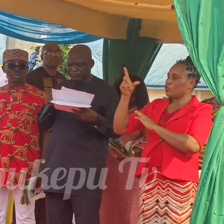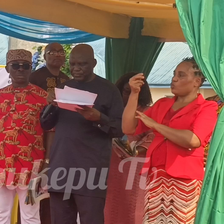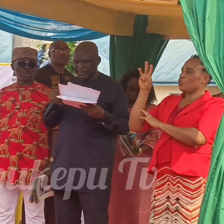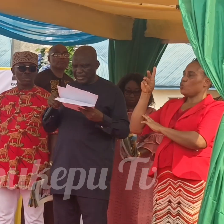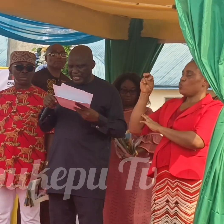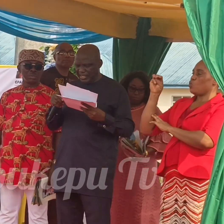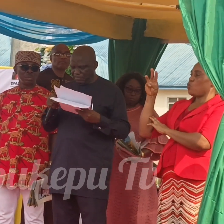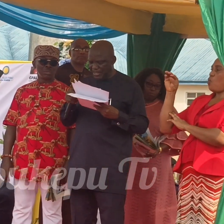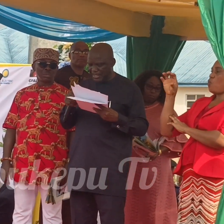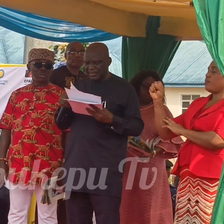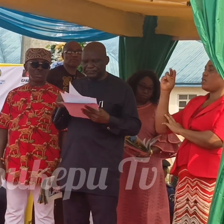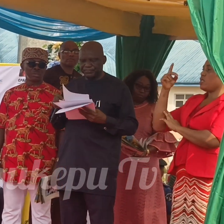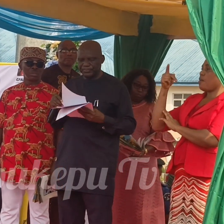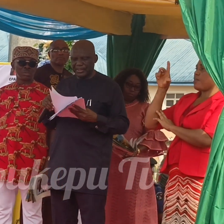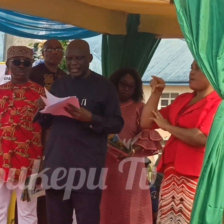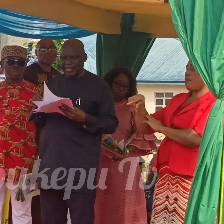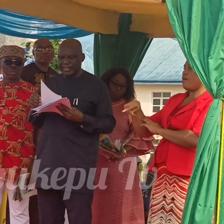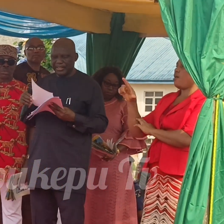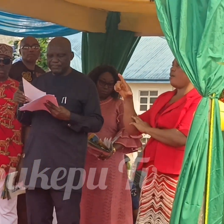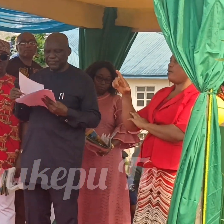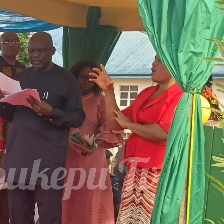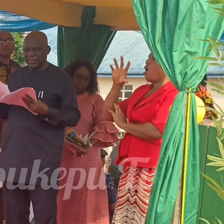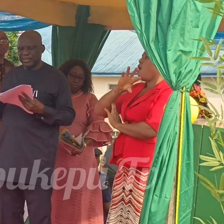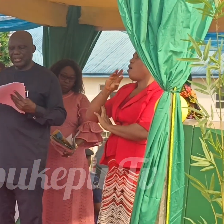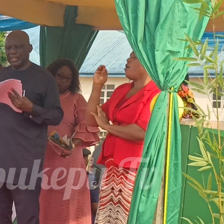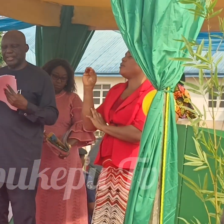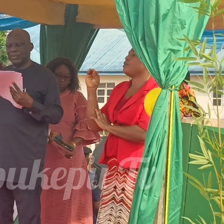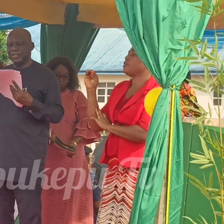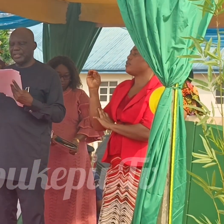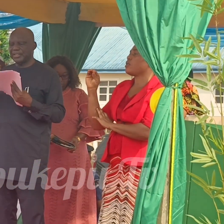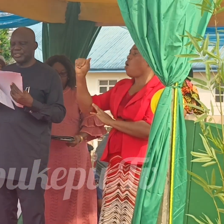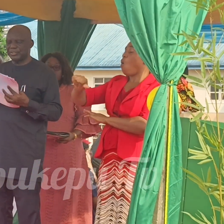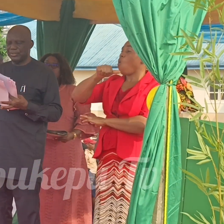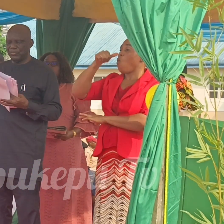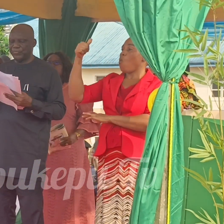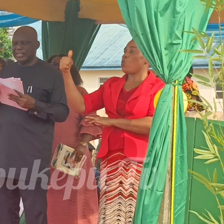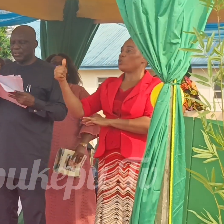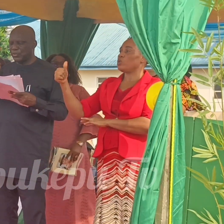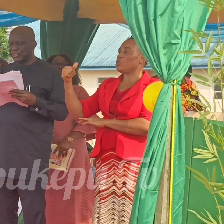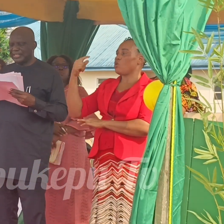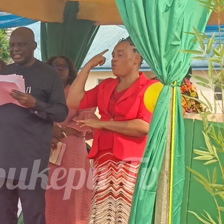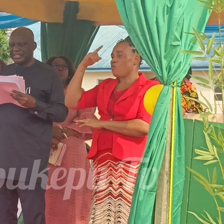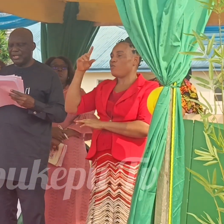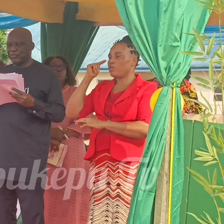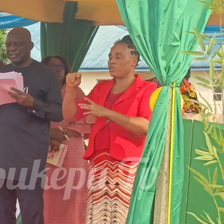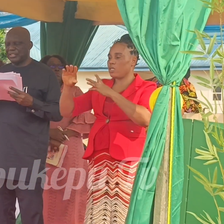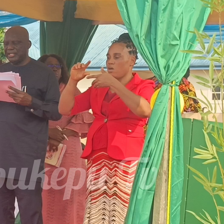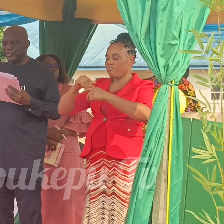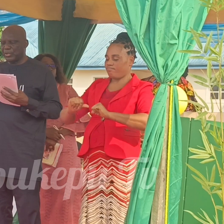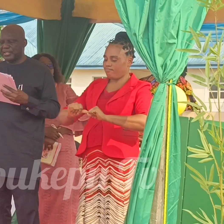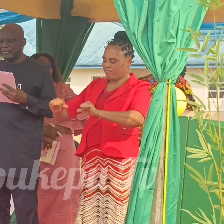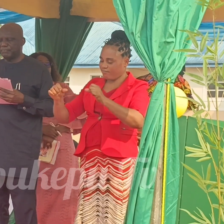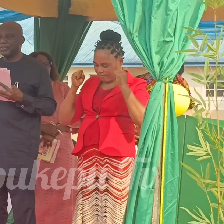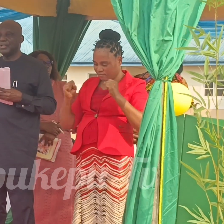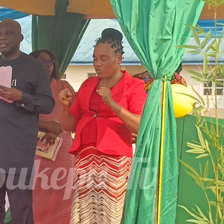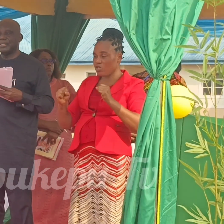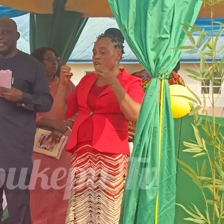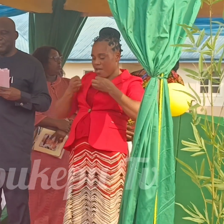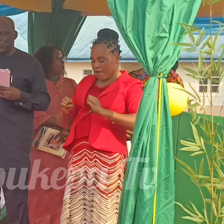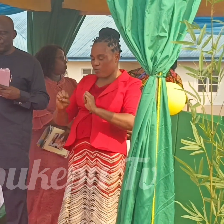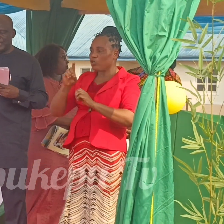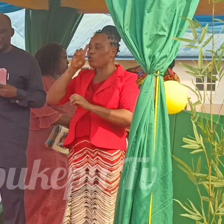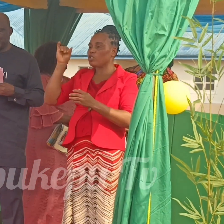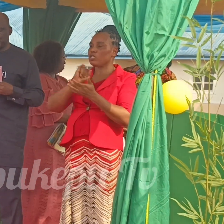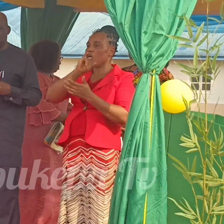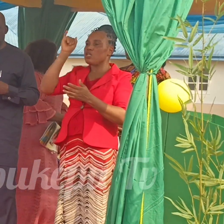NUIMS, NEPL, and others for their concerted effort in ensuring that the